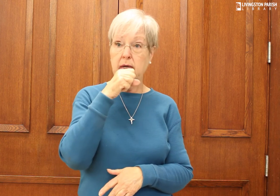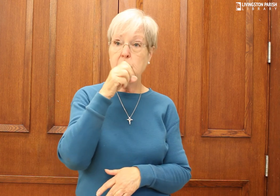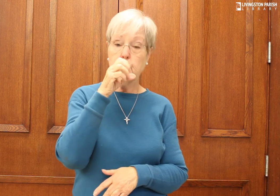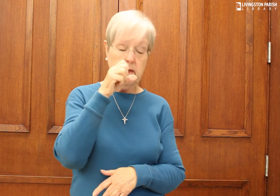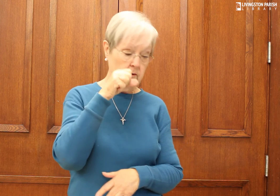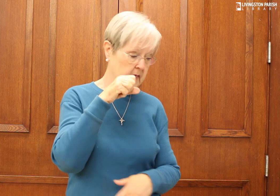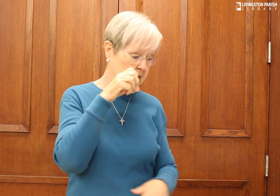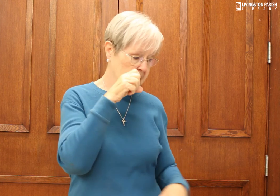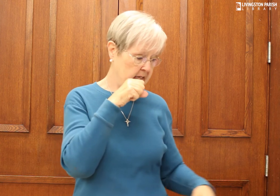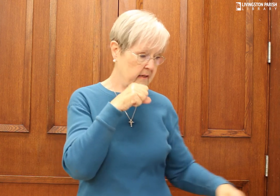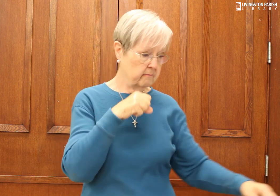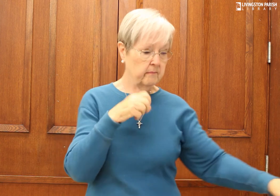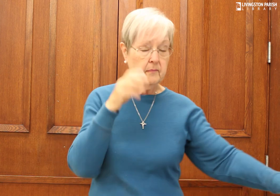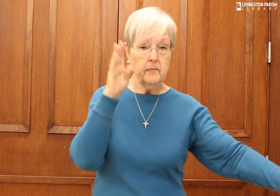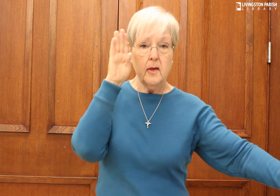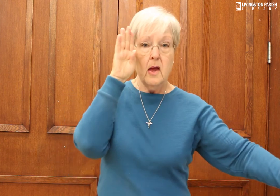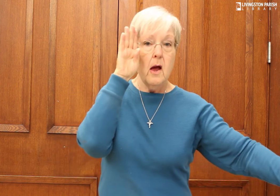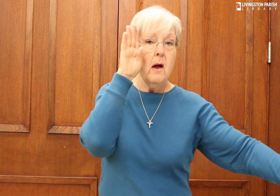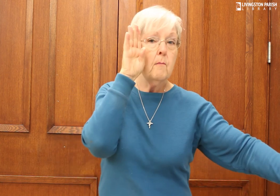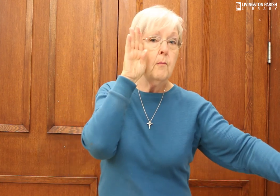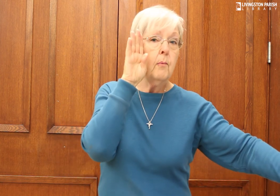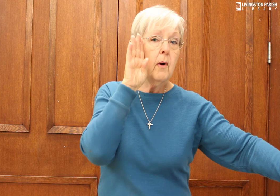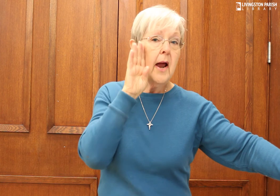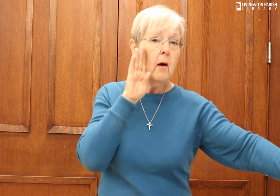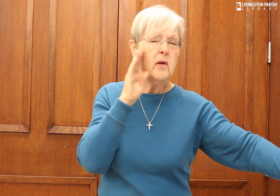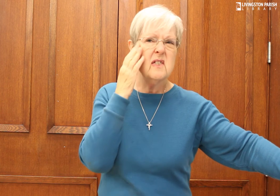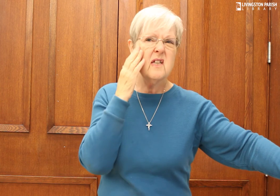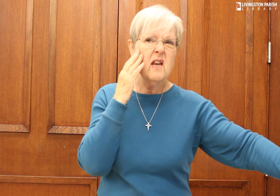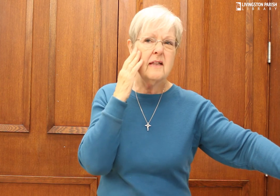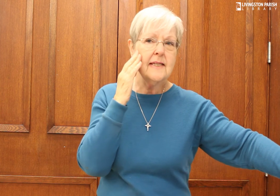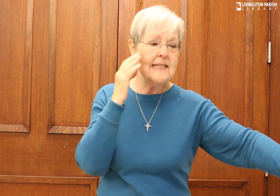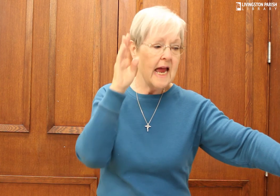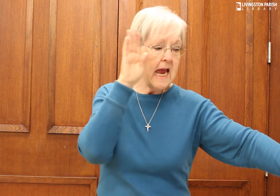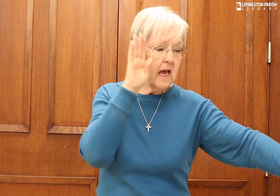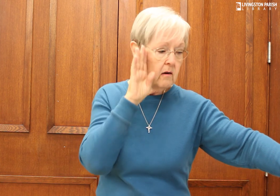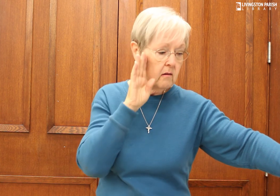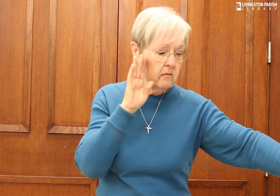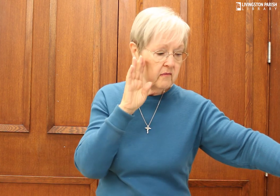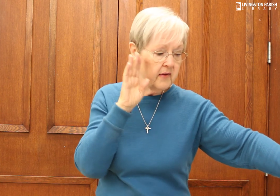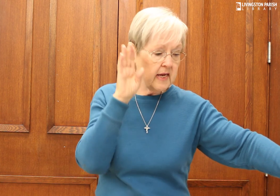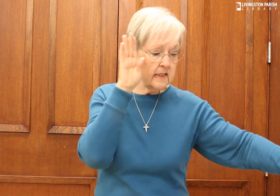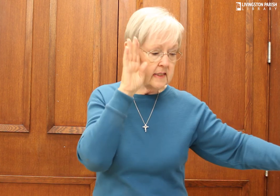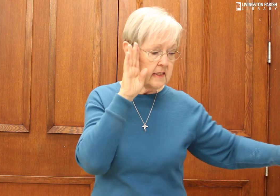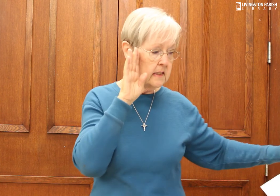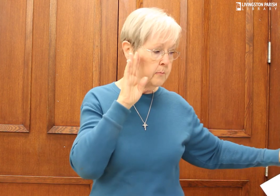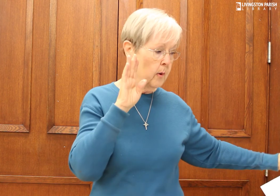Orange, we already did. Brown, it's kind of like the tan on the face. This is brown.